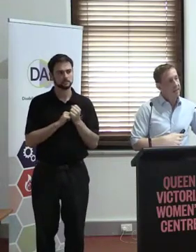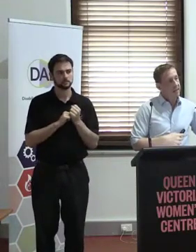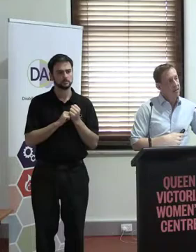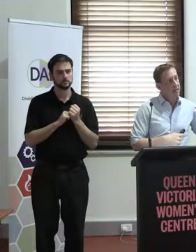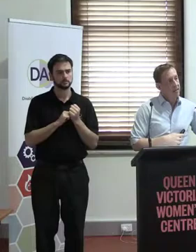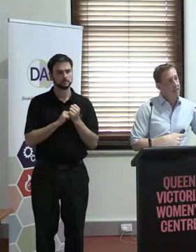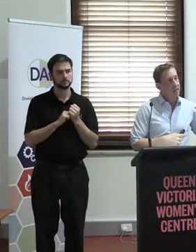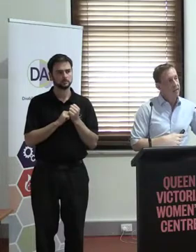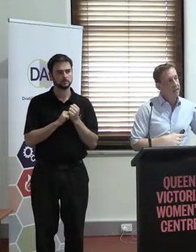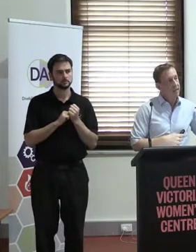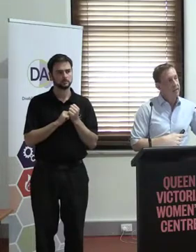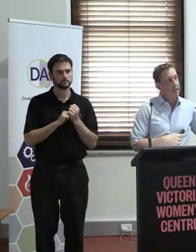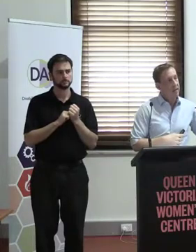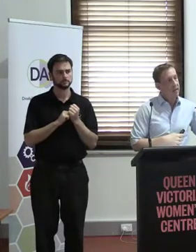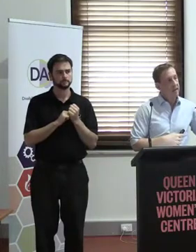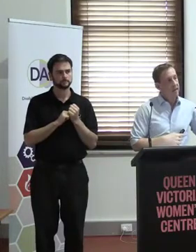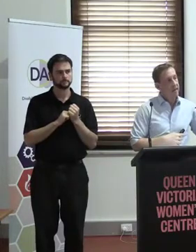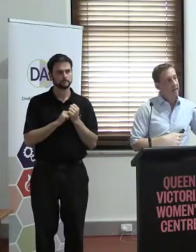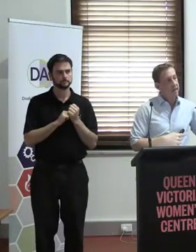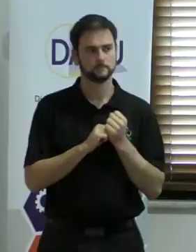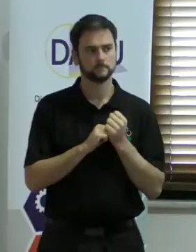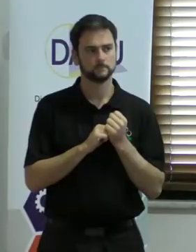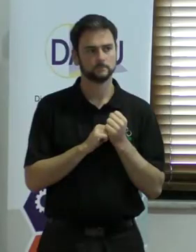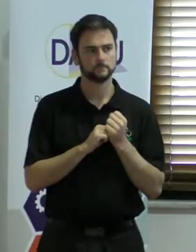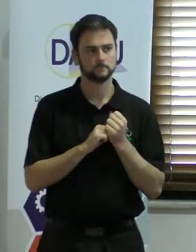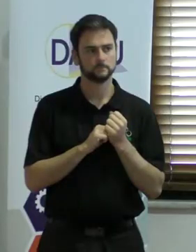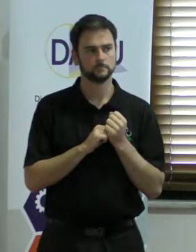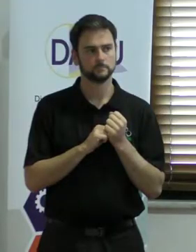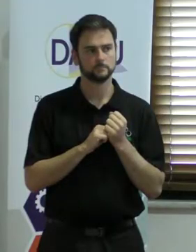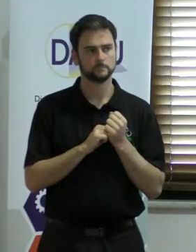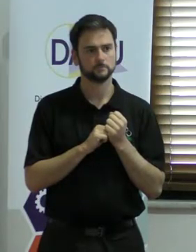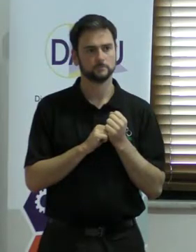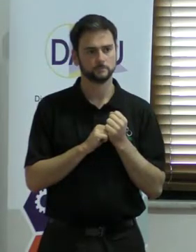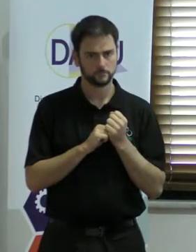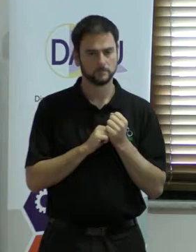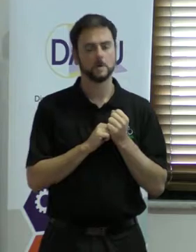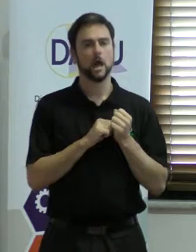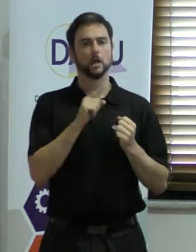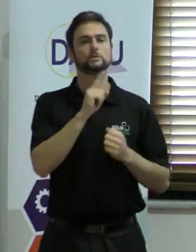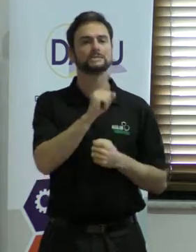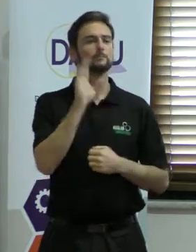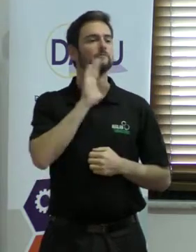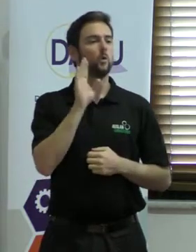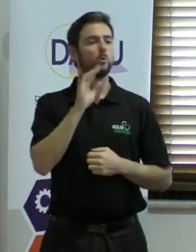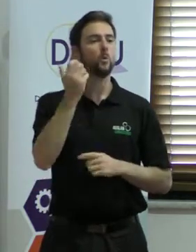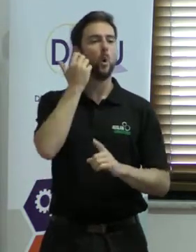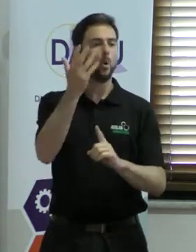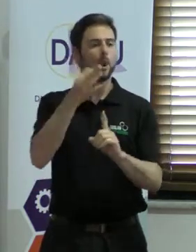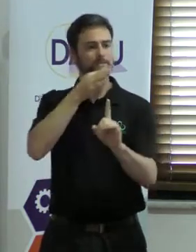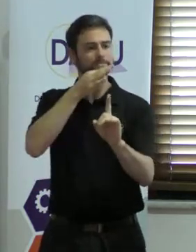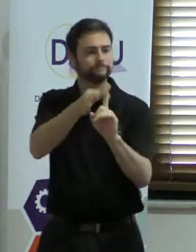it seems to be always the same people who